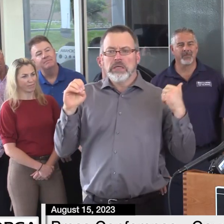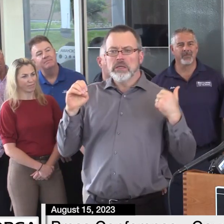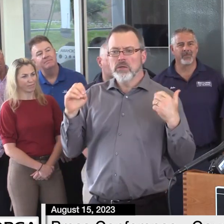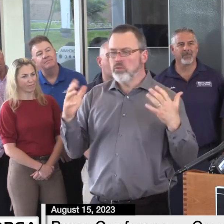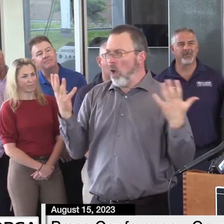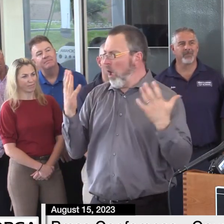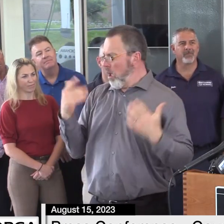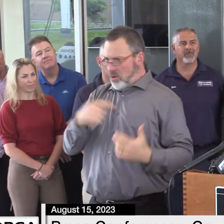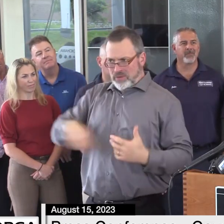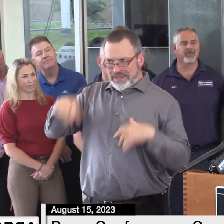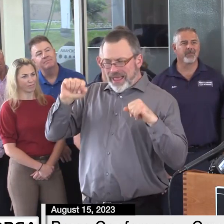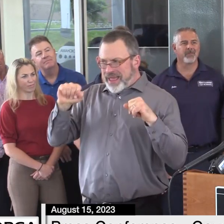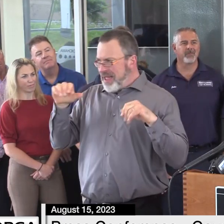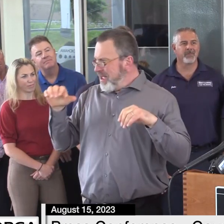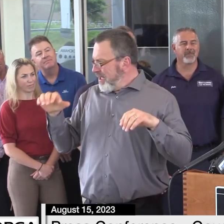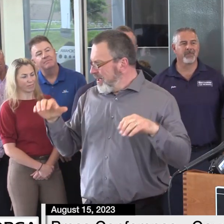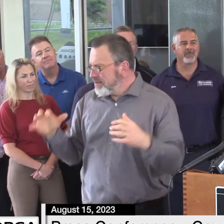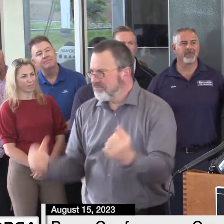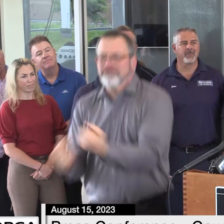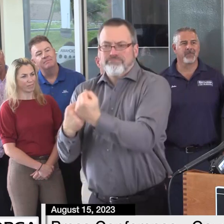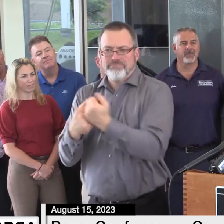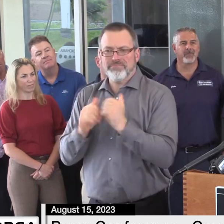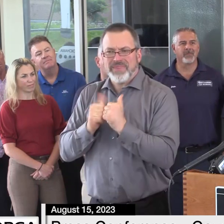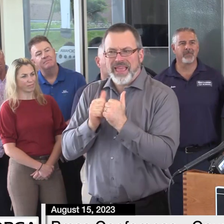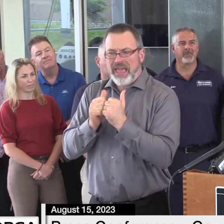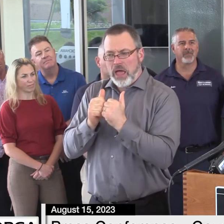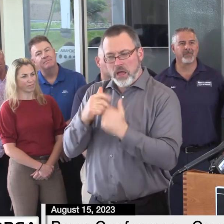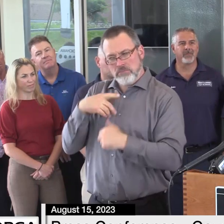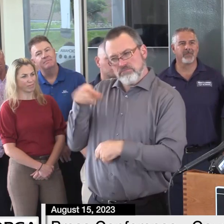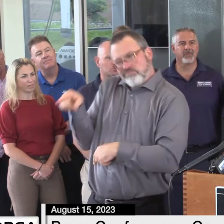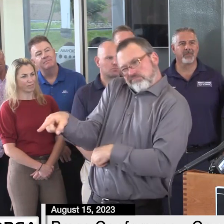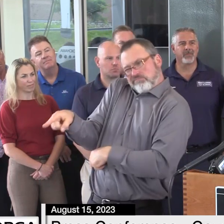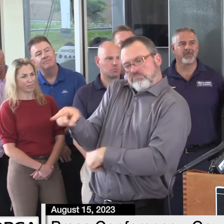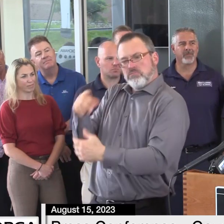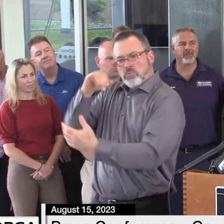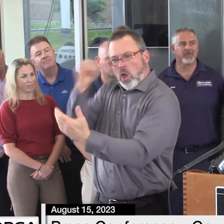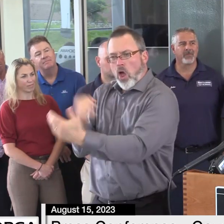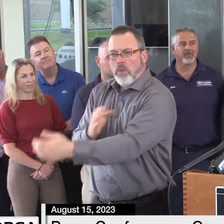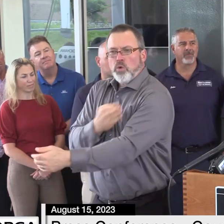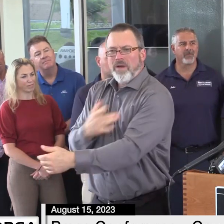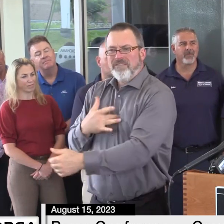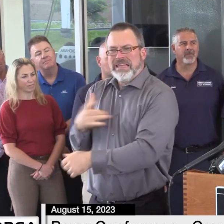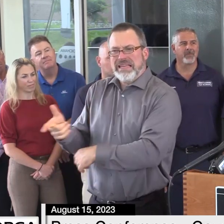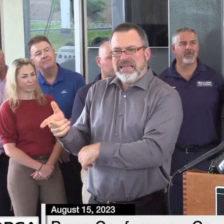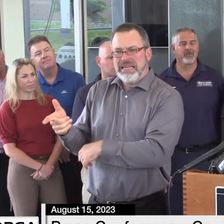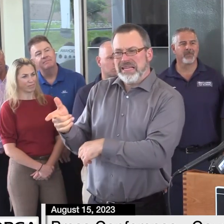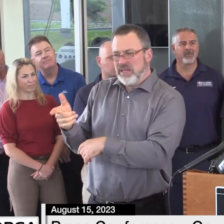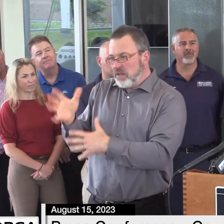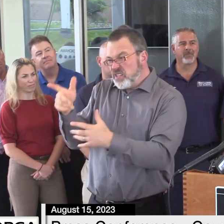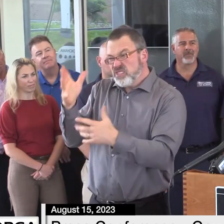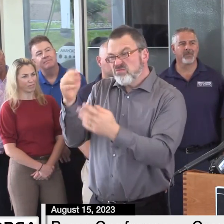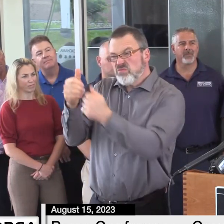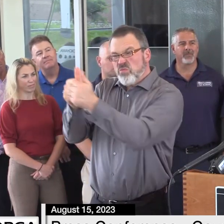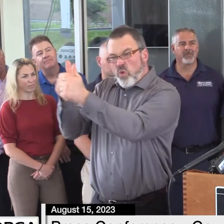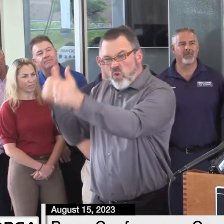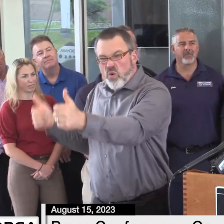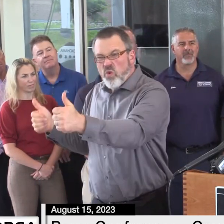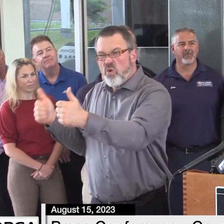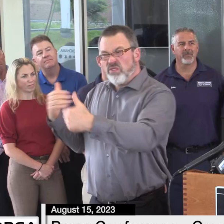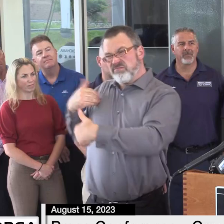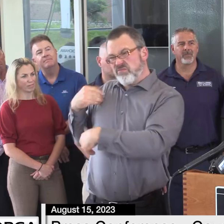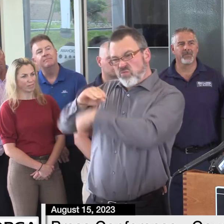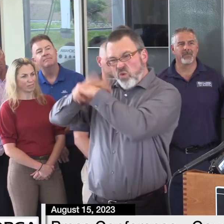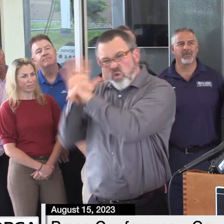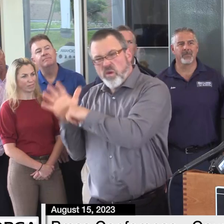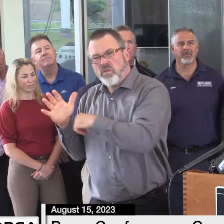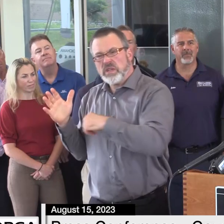help in the arts and with some of the learning loss and socialization loss that the Vermont kids